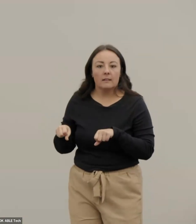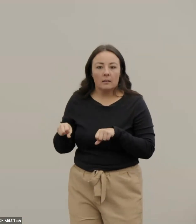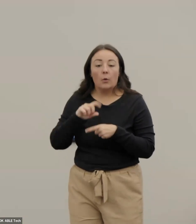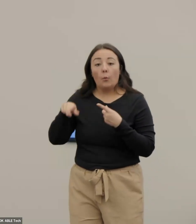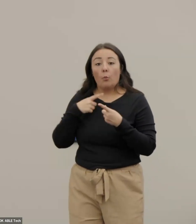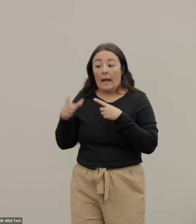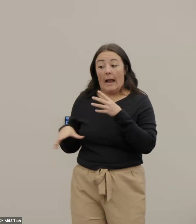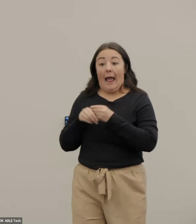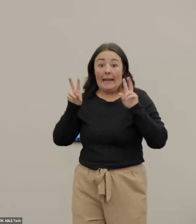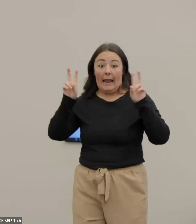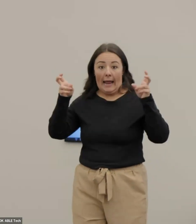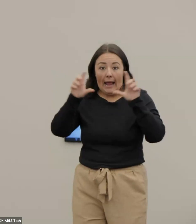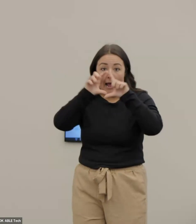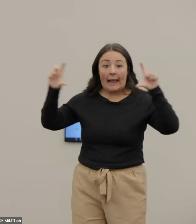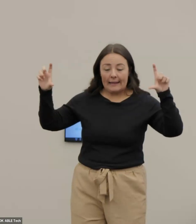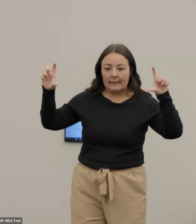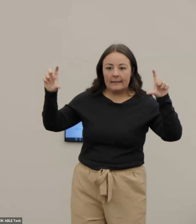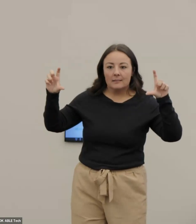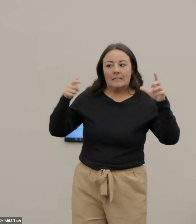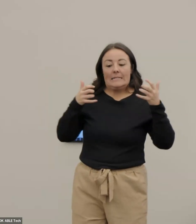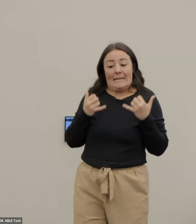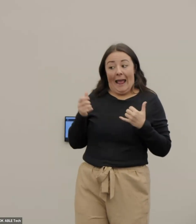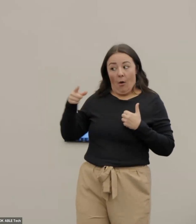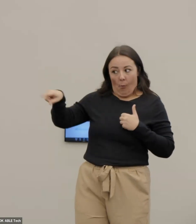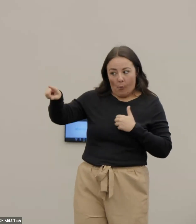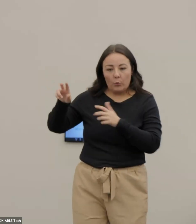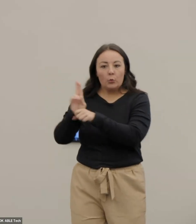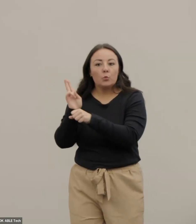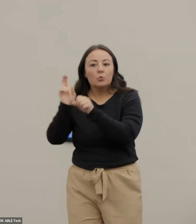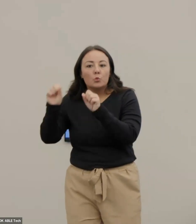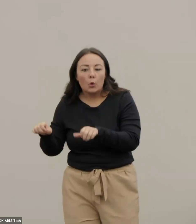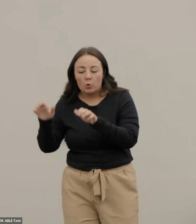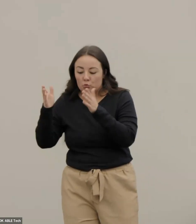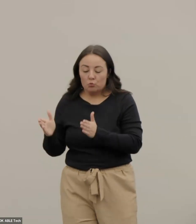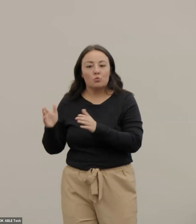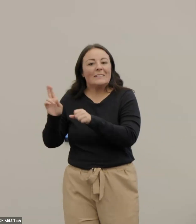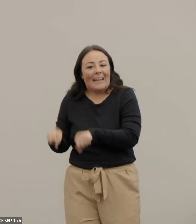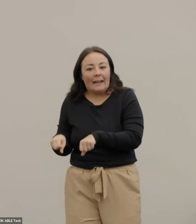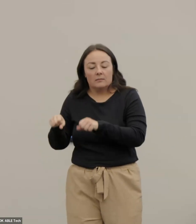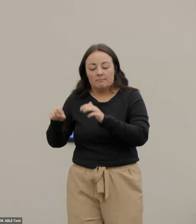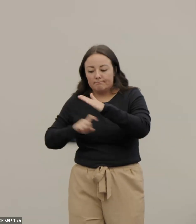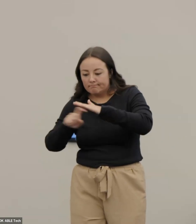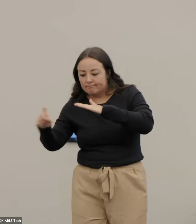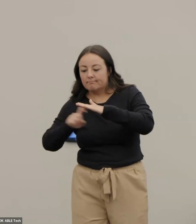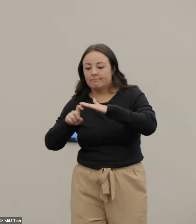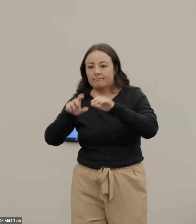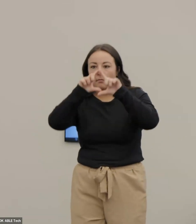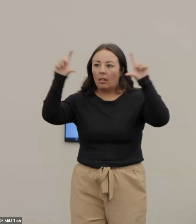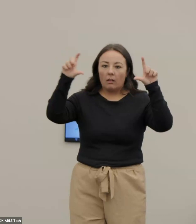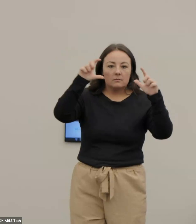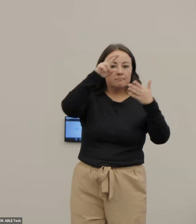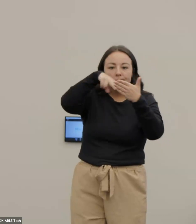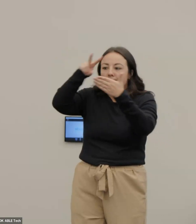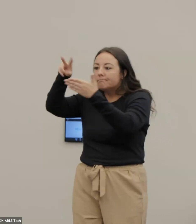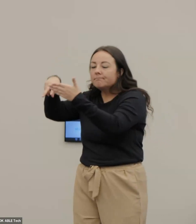heading, now a user of assistive technology has the ability to scan those headings. They can see if they want